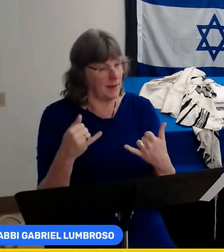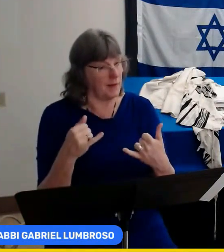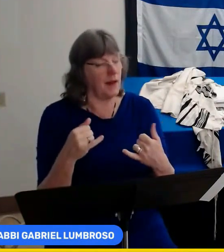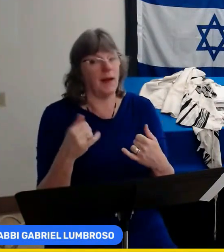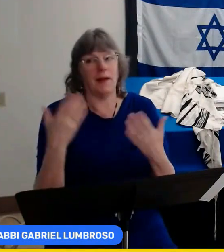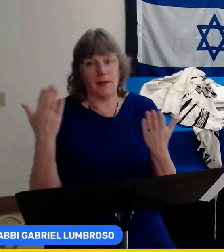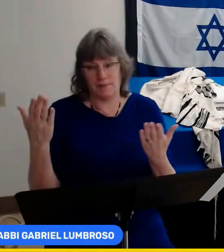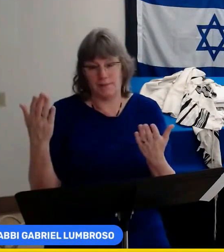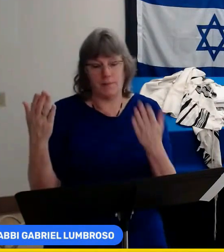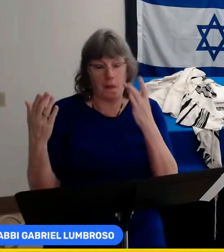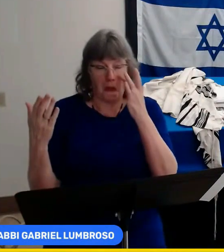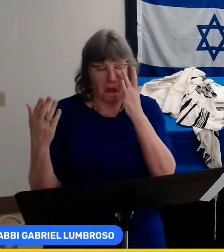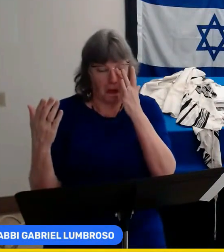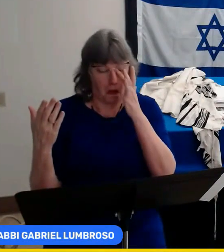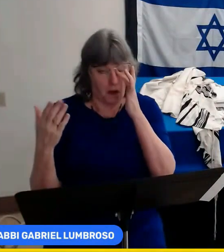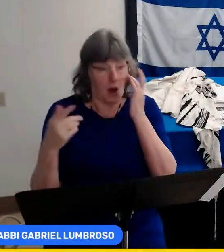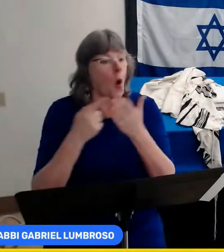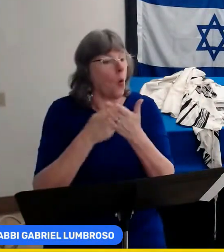which is